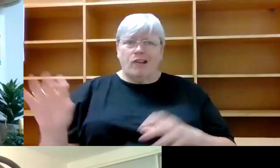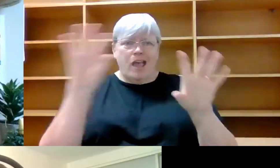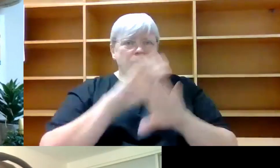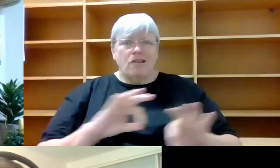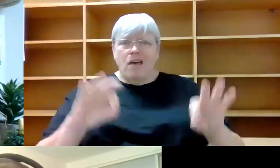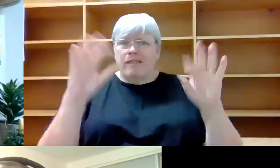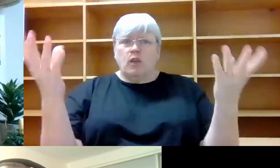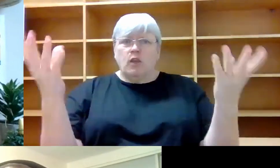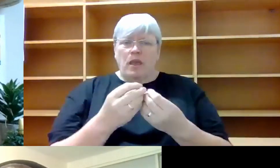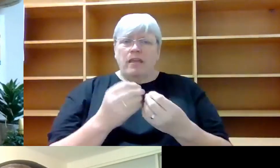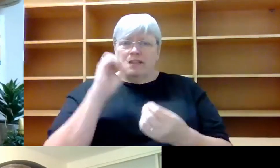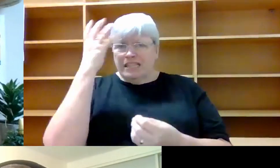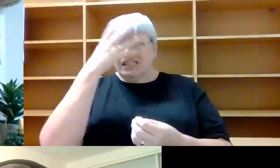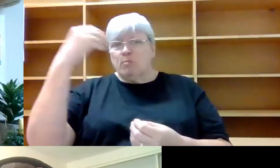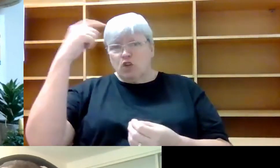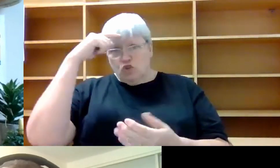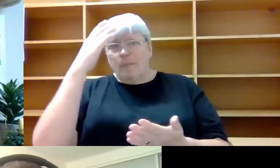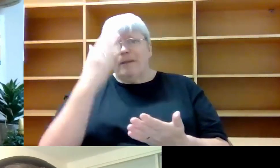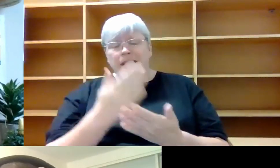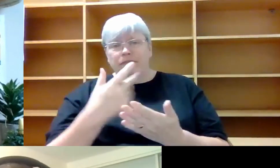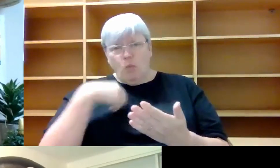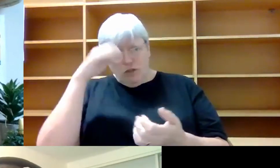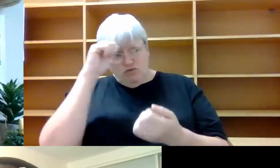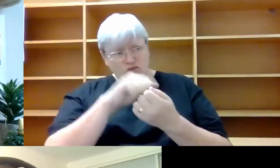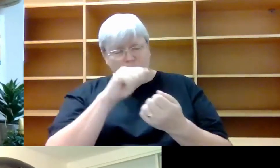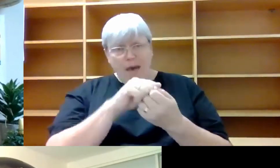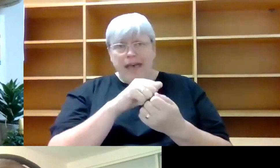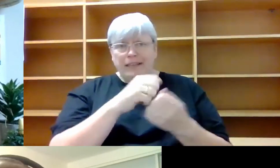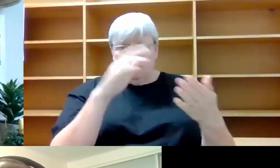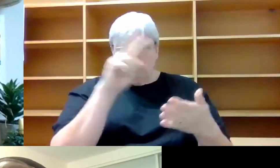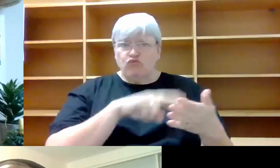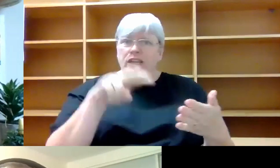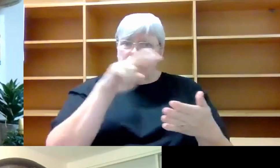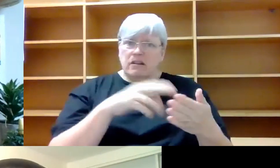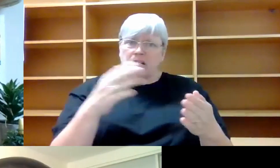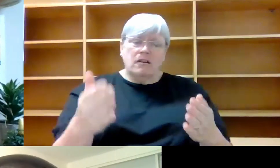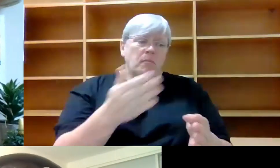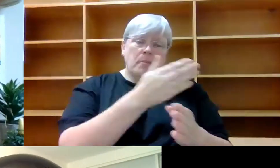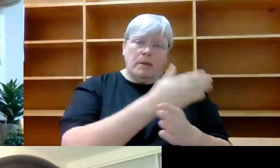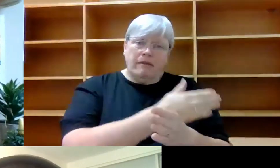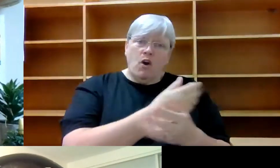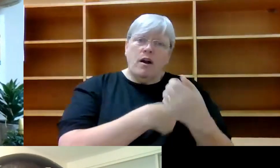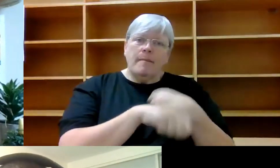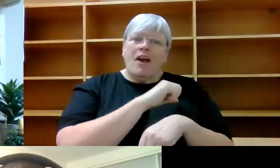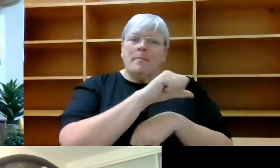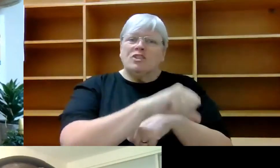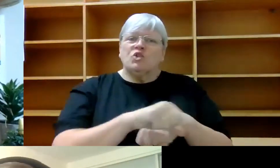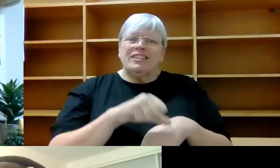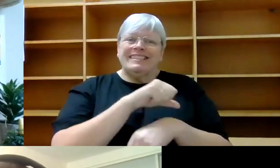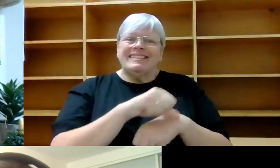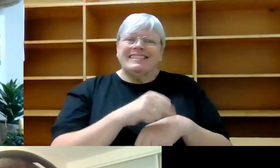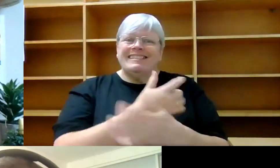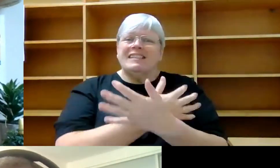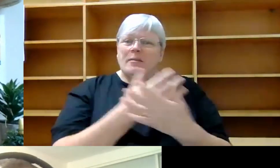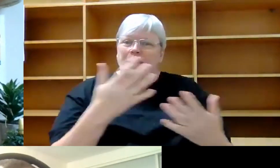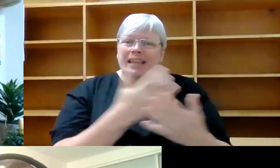to remind the reader that before, obviously, many of them were converted to Christianity, they indeed had their belief systems and they will call